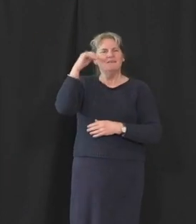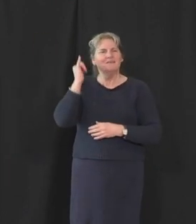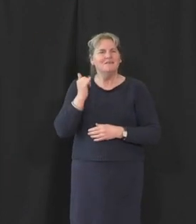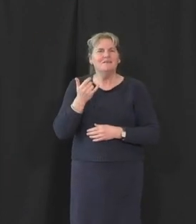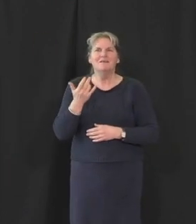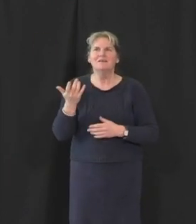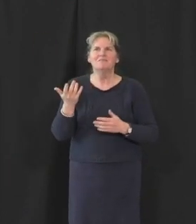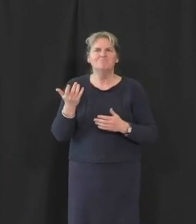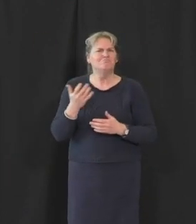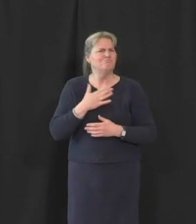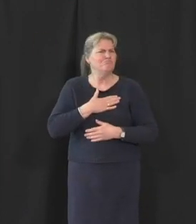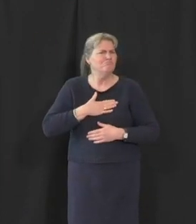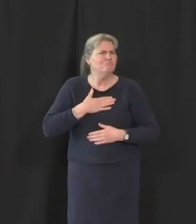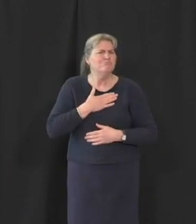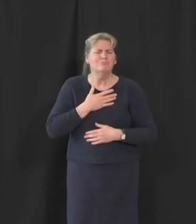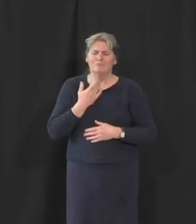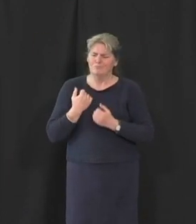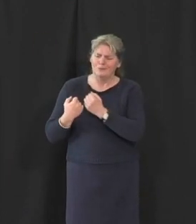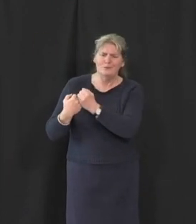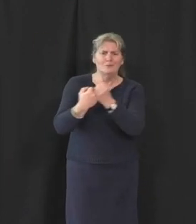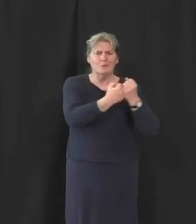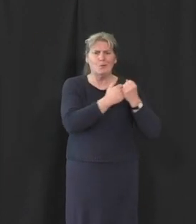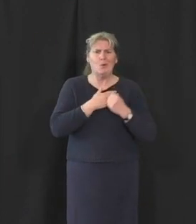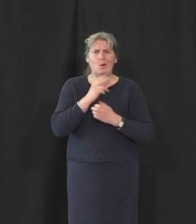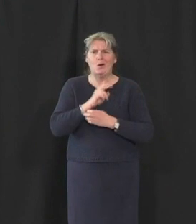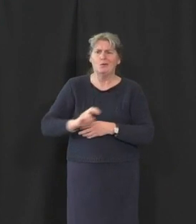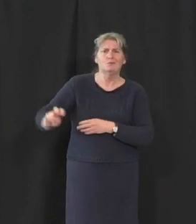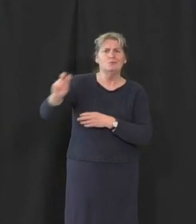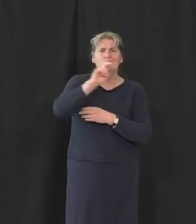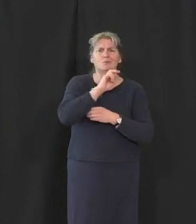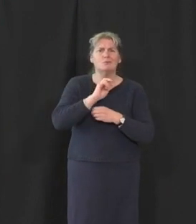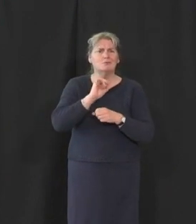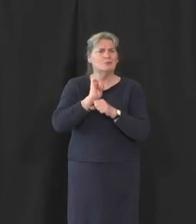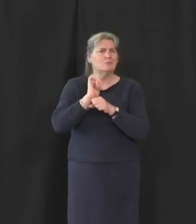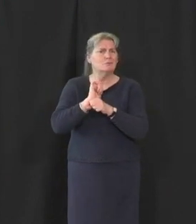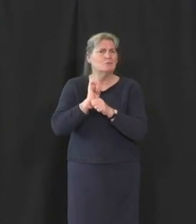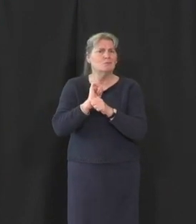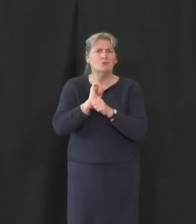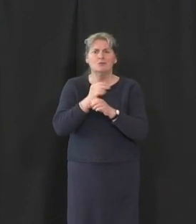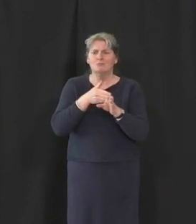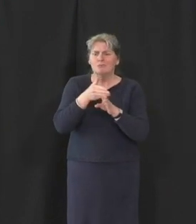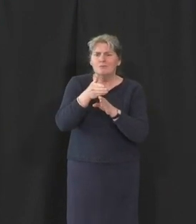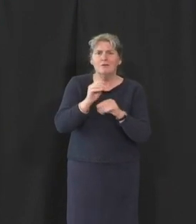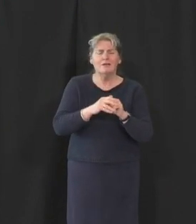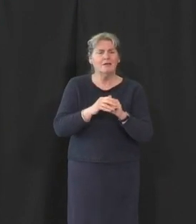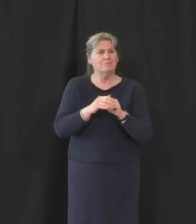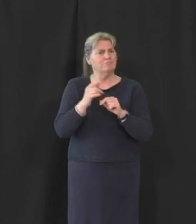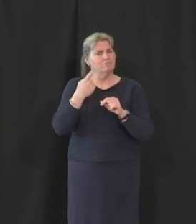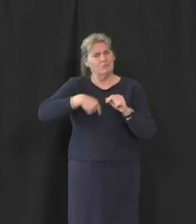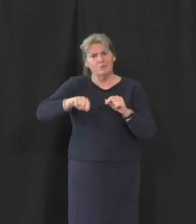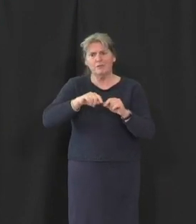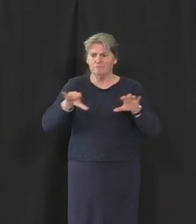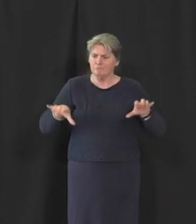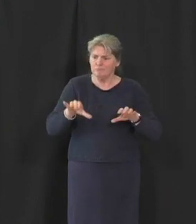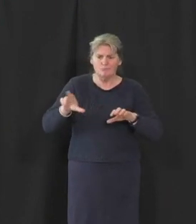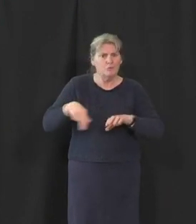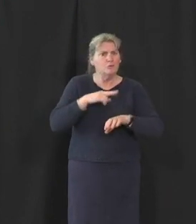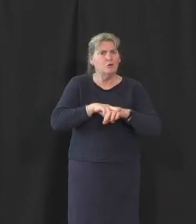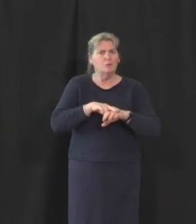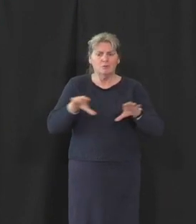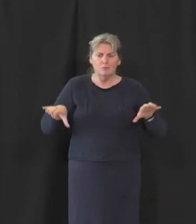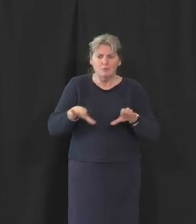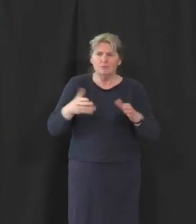example. They support our tourism industry in normal times, and we work extremely hard in normal times